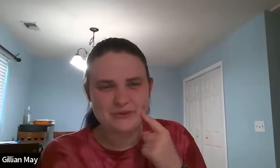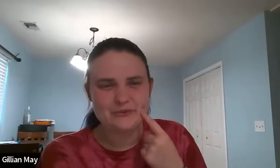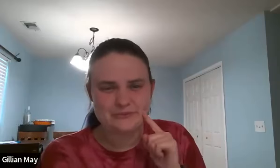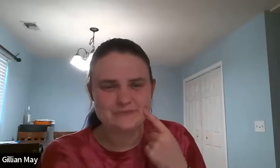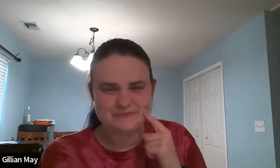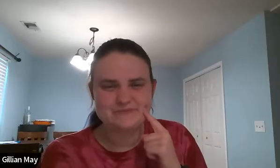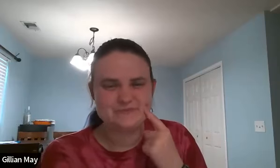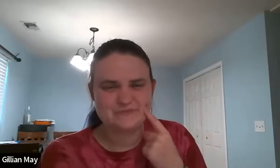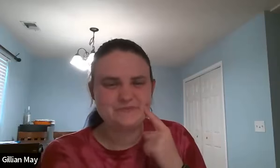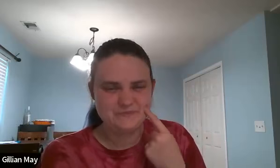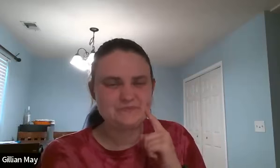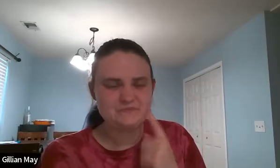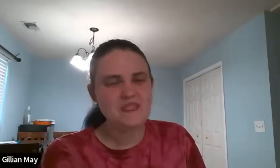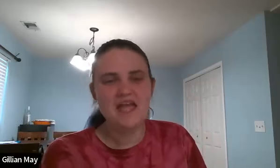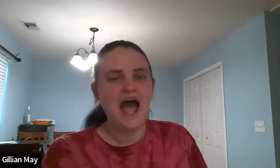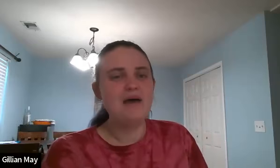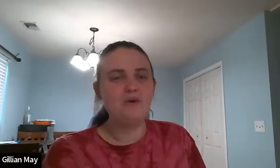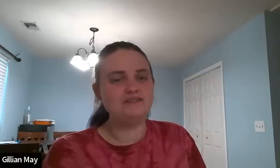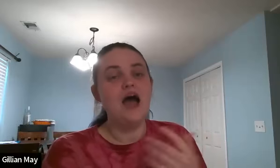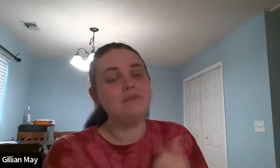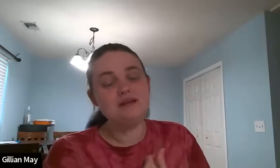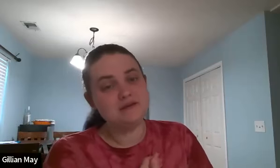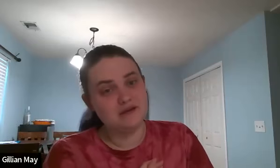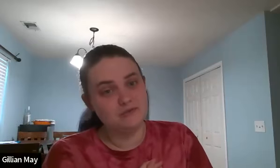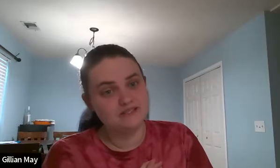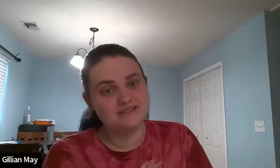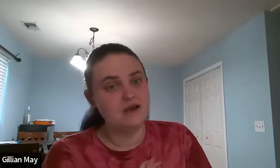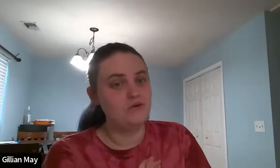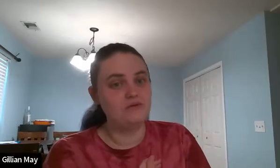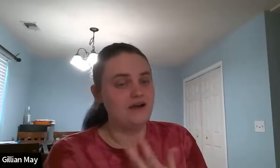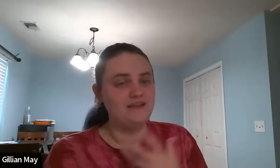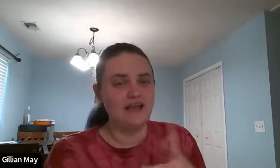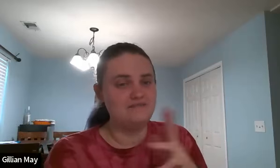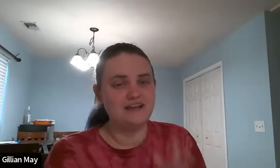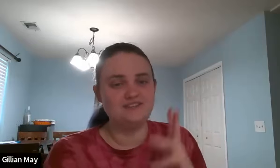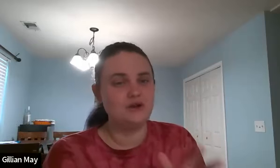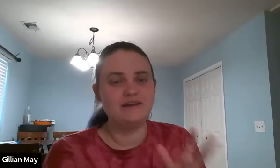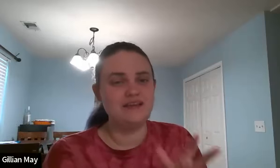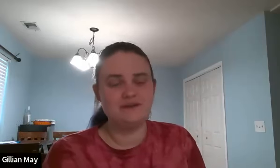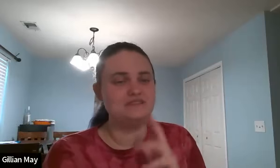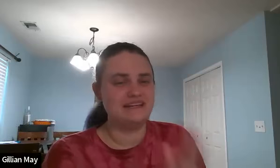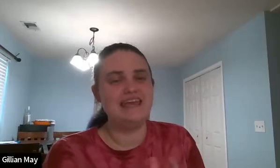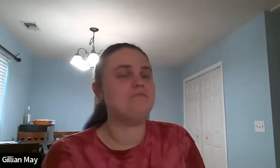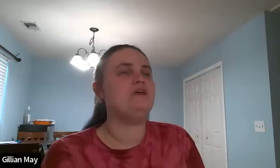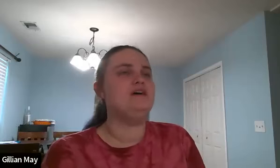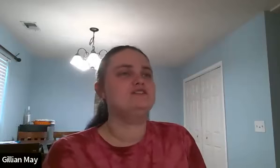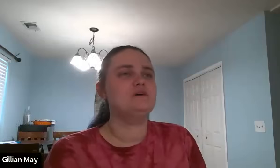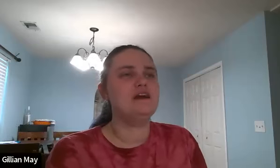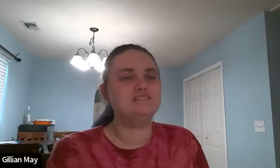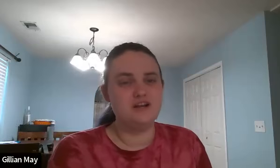pickle. I'm not a big pickle person. I won't lie. Like I try to like pickles and I can't. So whenever I have to talk about